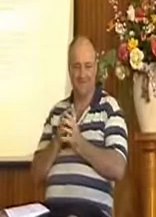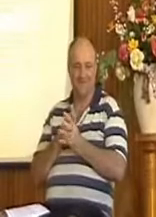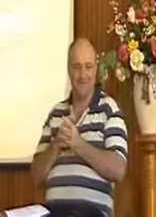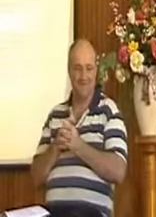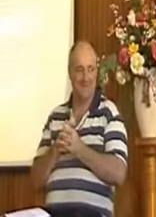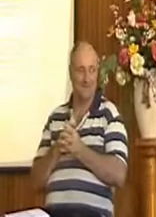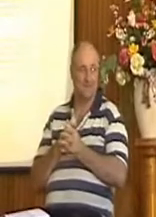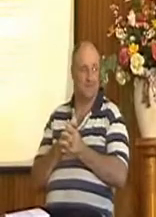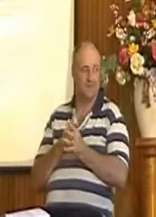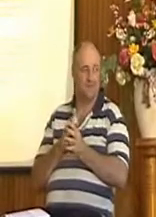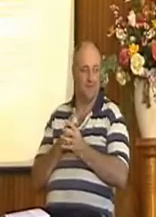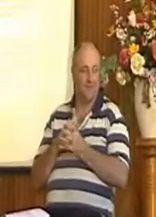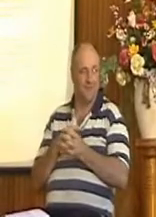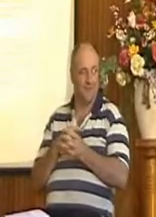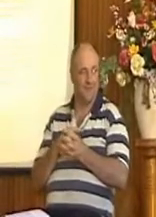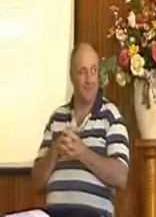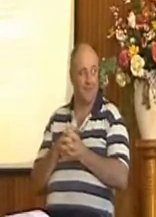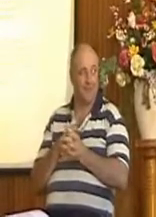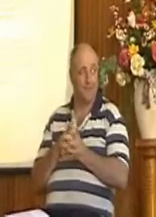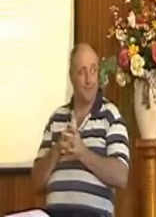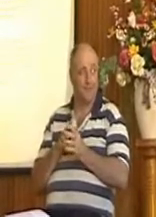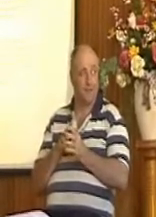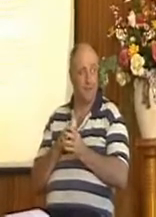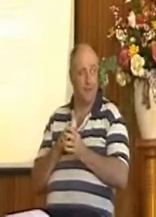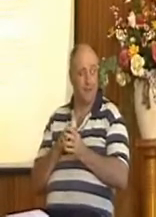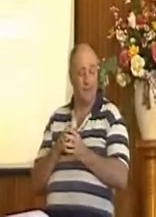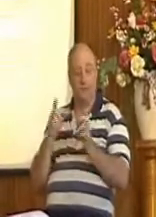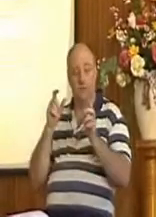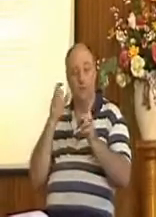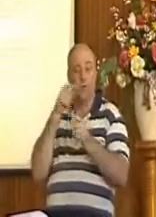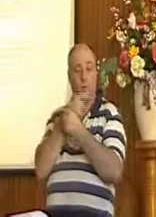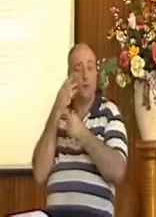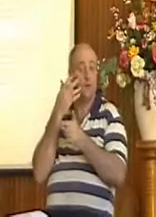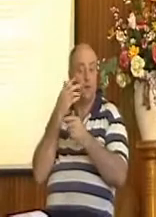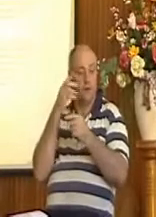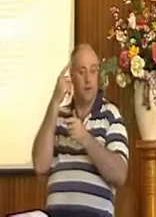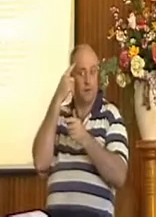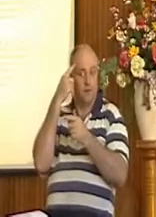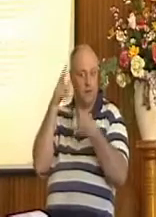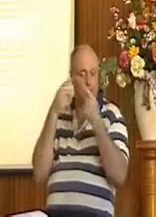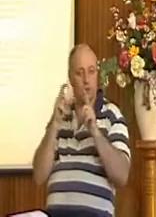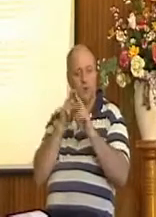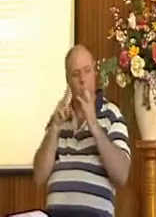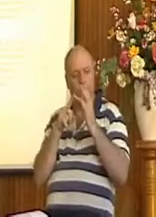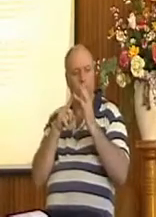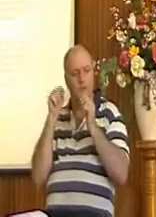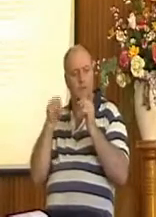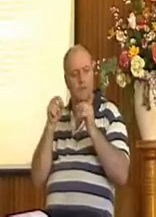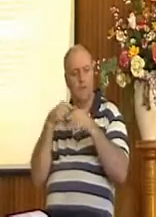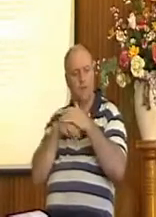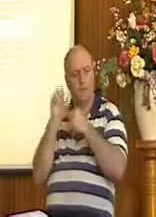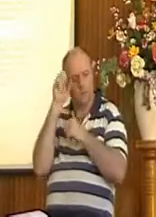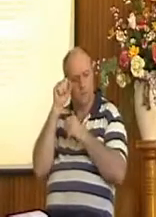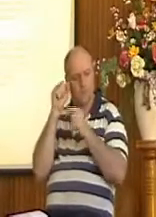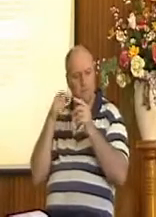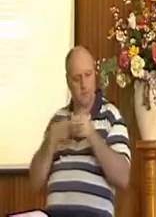consider this do in remembrance of me, the Lord's Supper, Luke 22:19, it's a different word. There